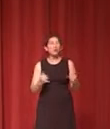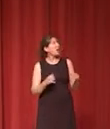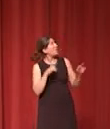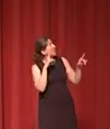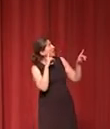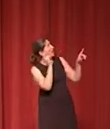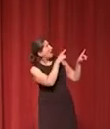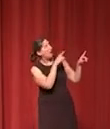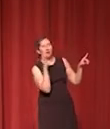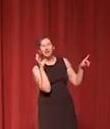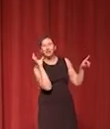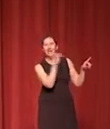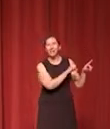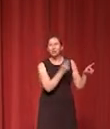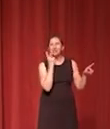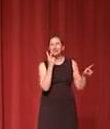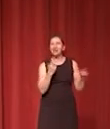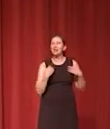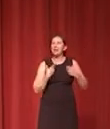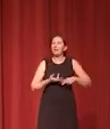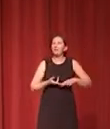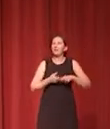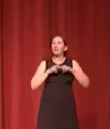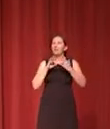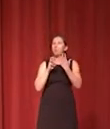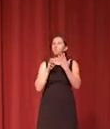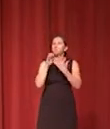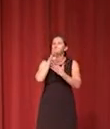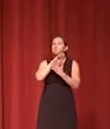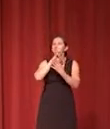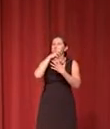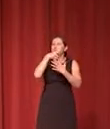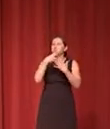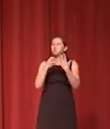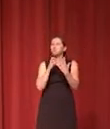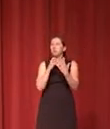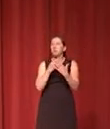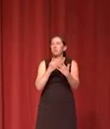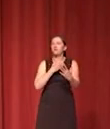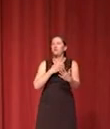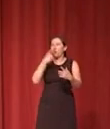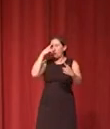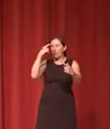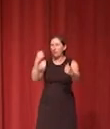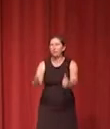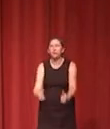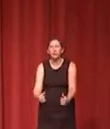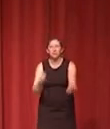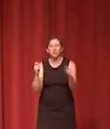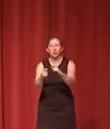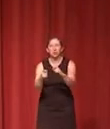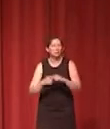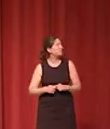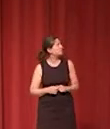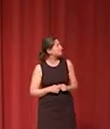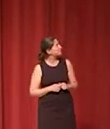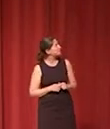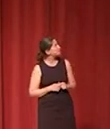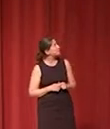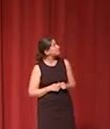memory symptoms, which is amazing. Next slide. So now, instead of waiting until we get symptoms, you can